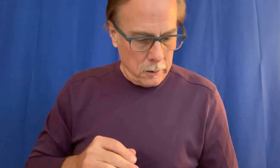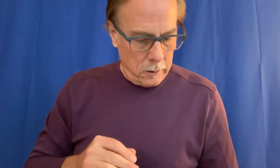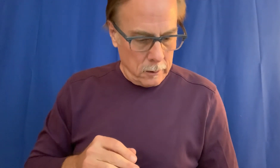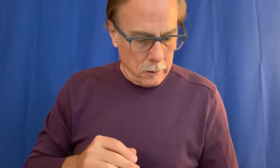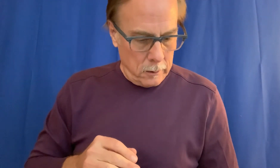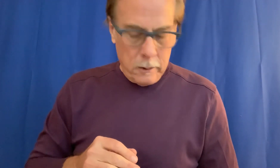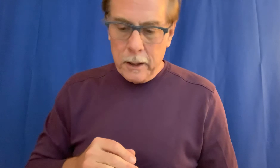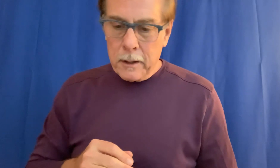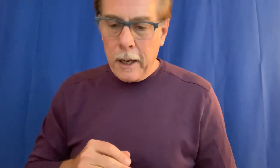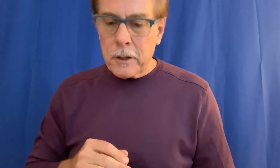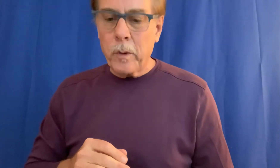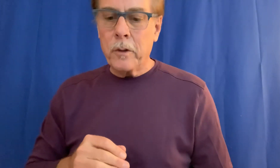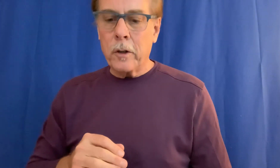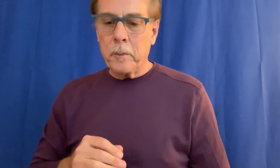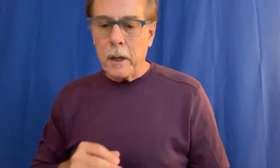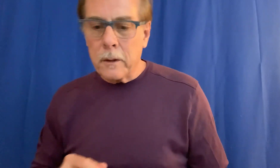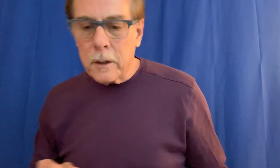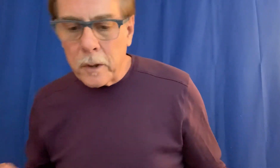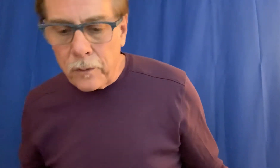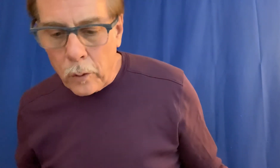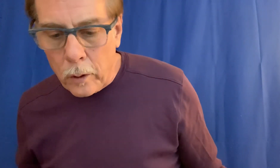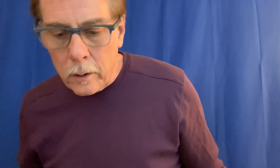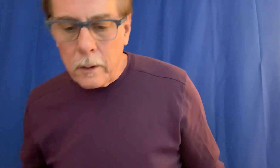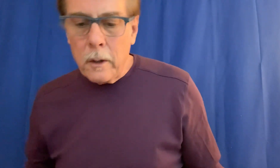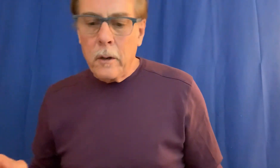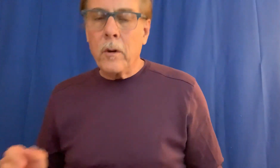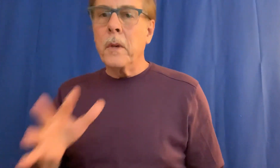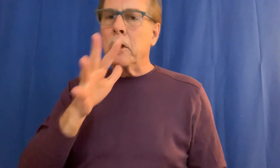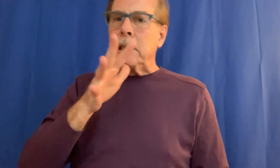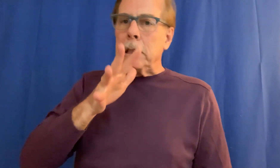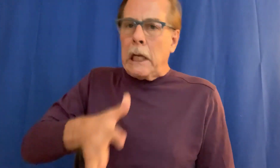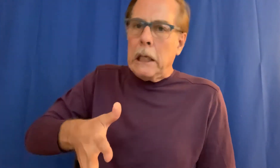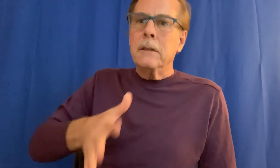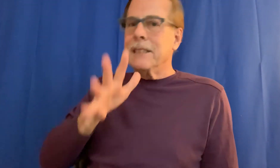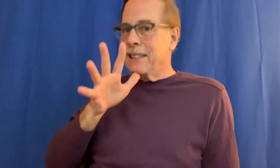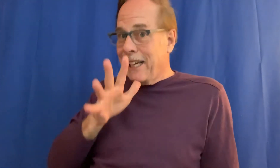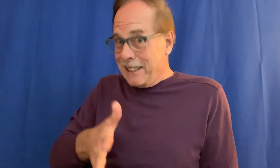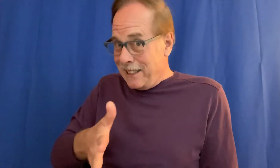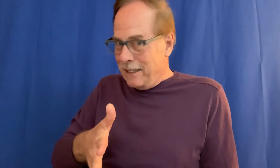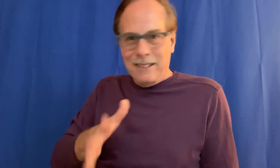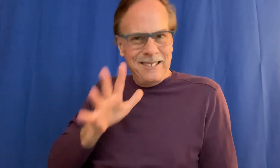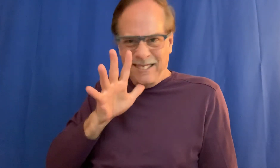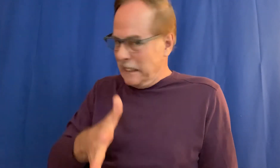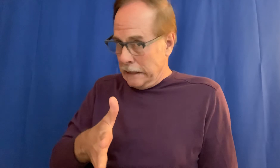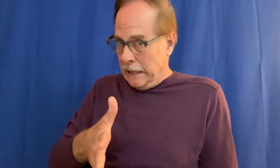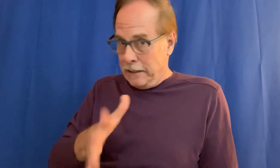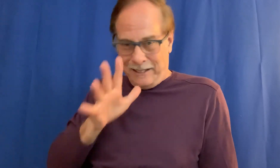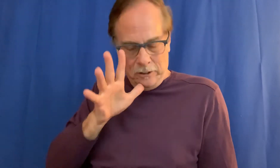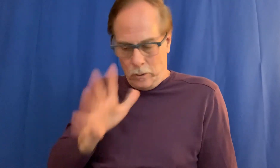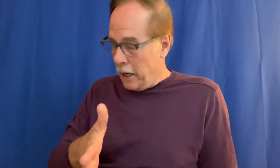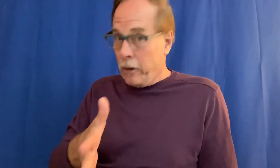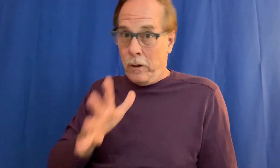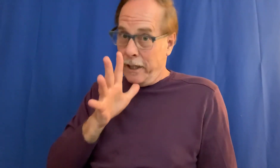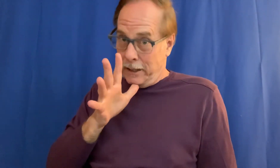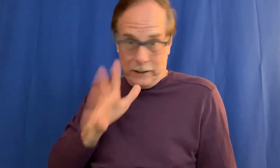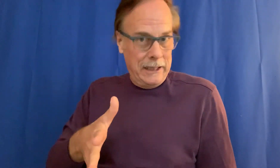And detest, we talked about this before. Remember, detest, or I don't like it,